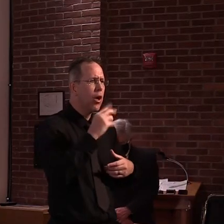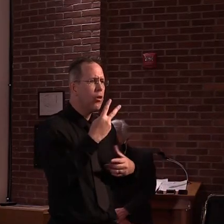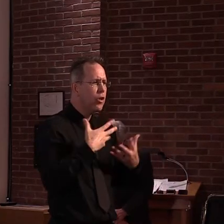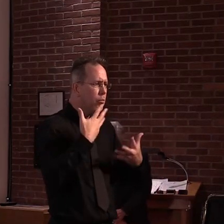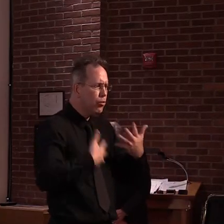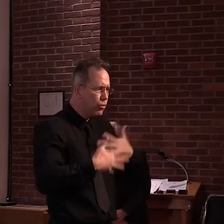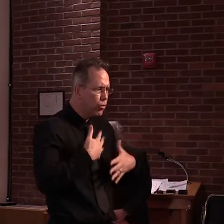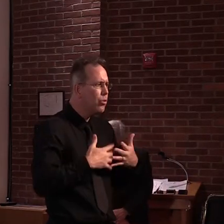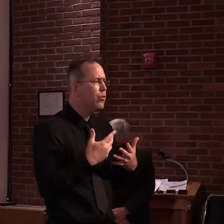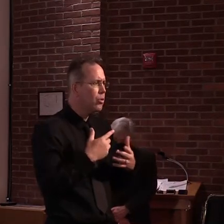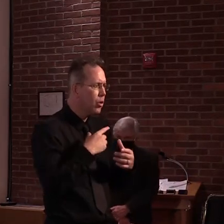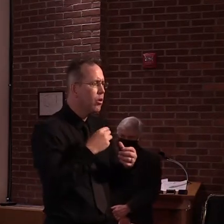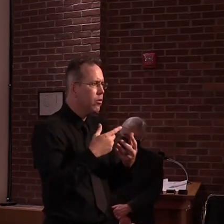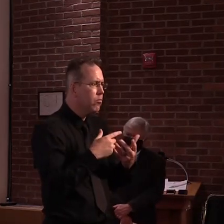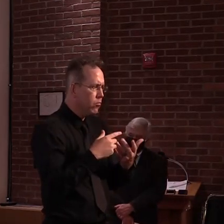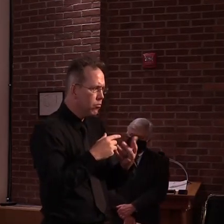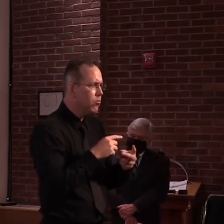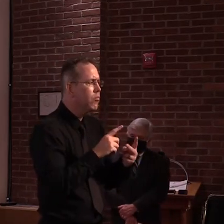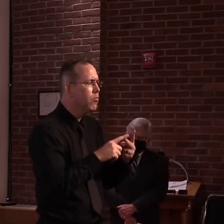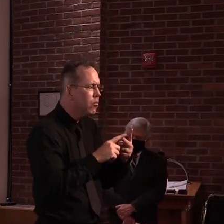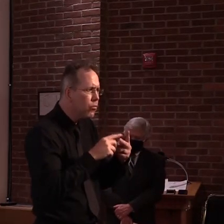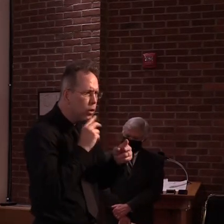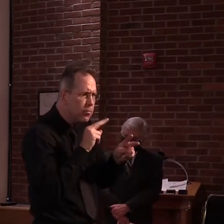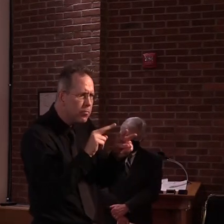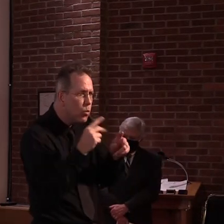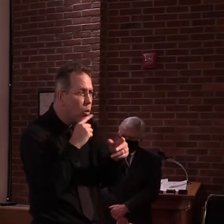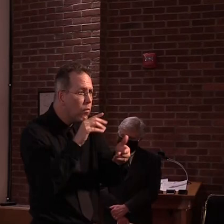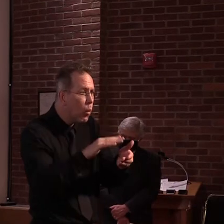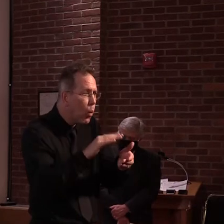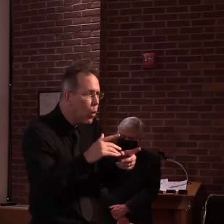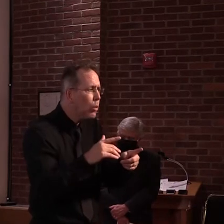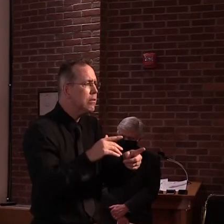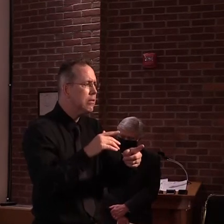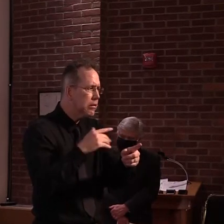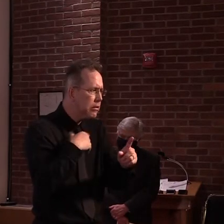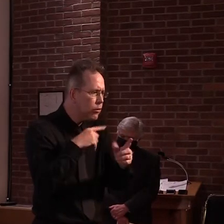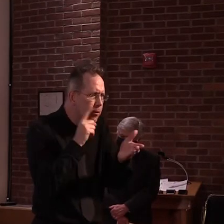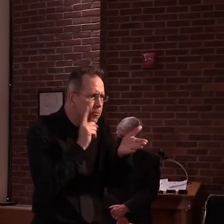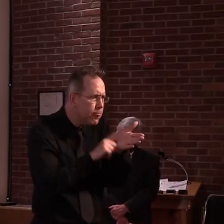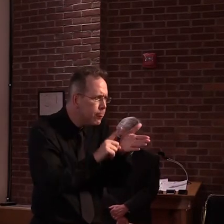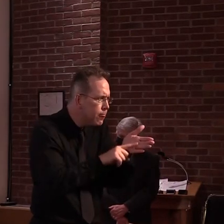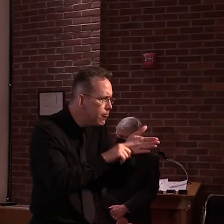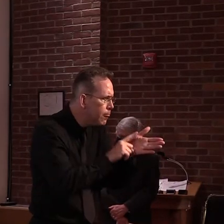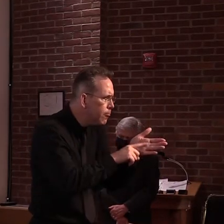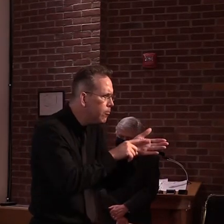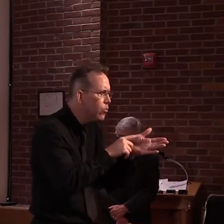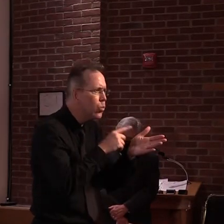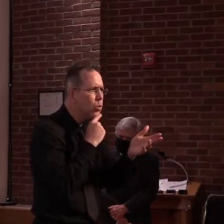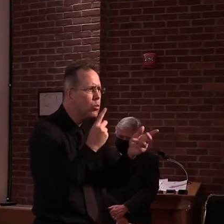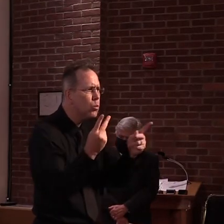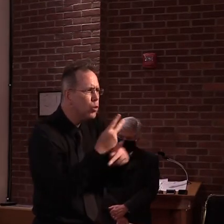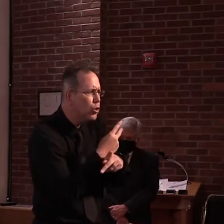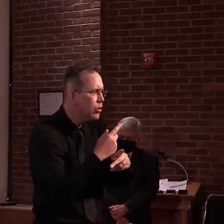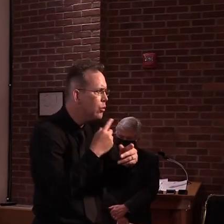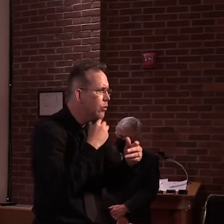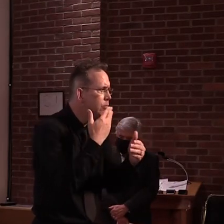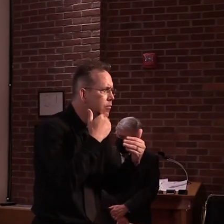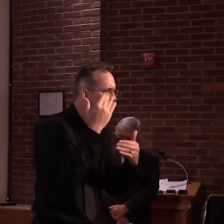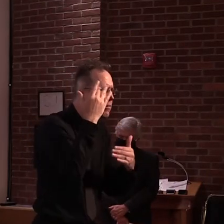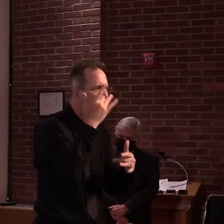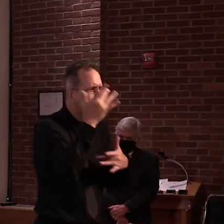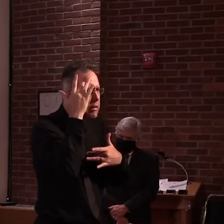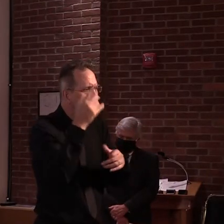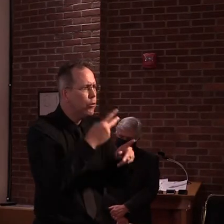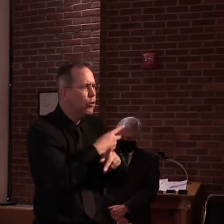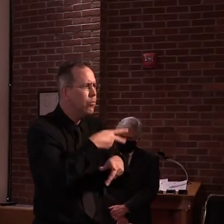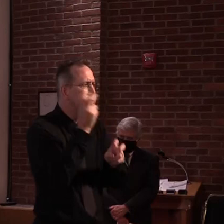a lot from looking at the most severe cases in Vermont, in our experience, Many of those cases seem to